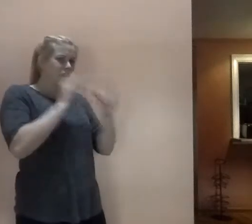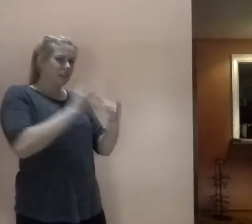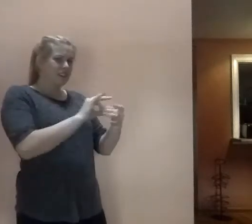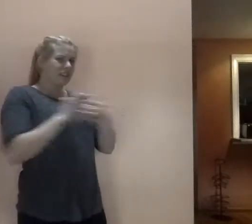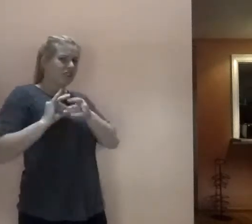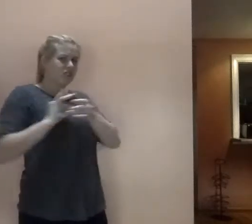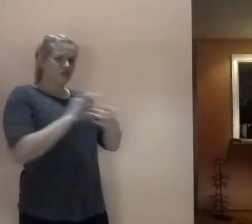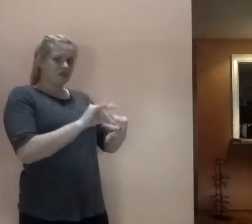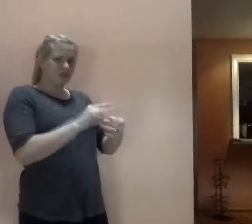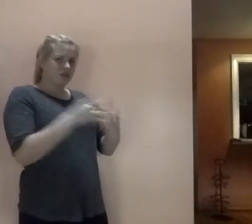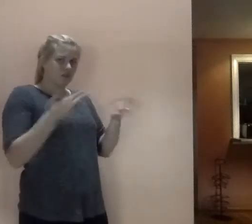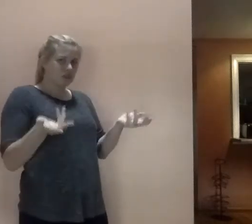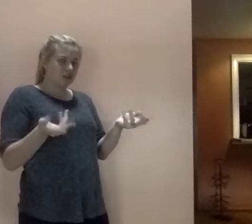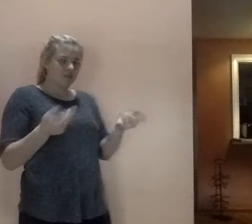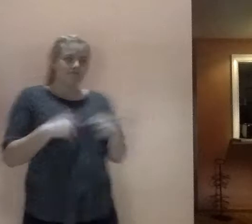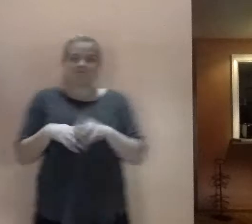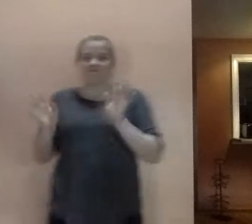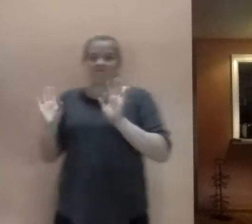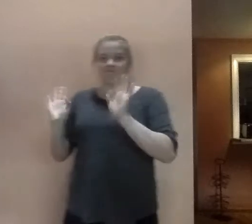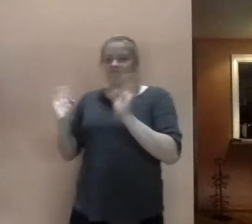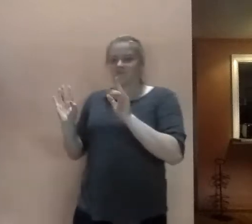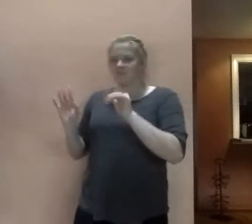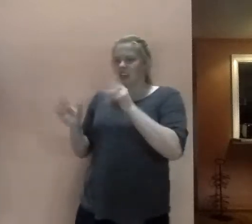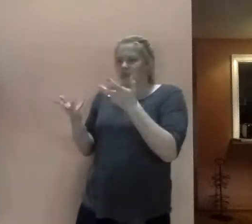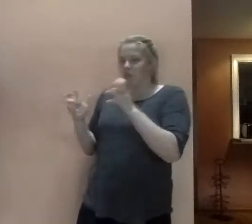I'm not going to get into that. Into diet? No.